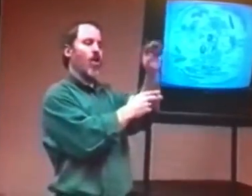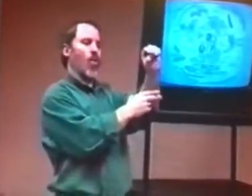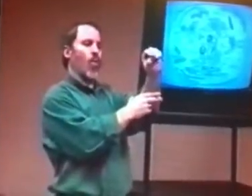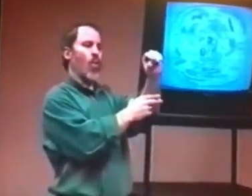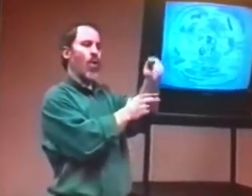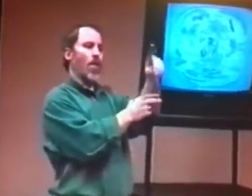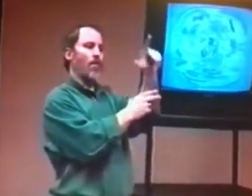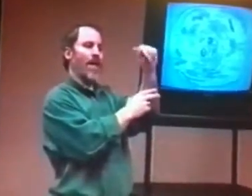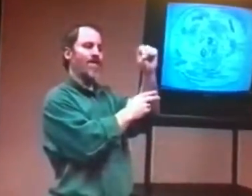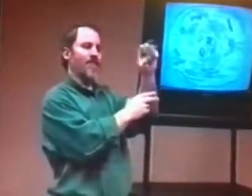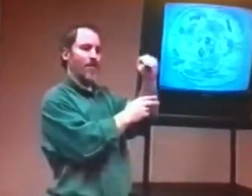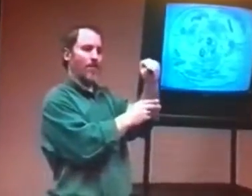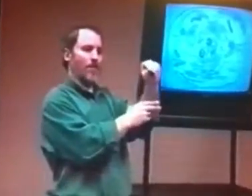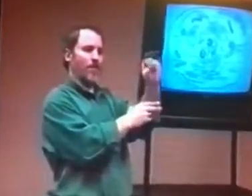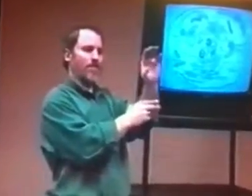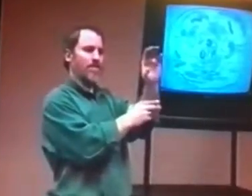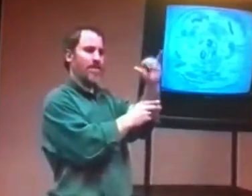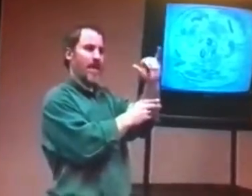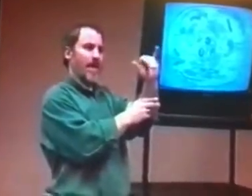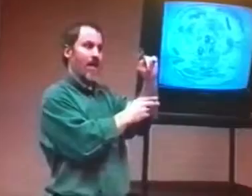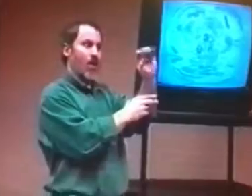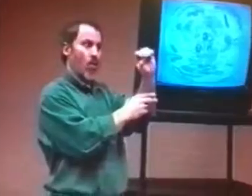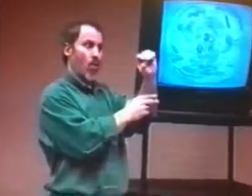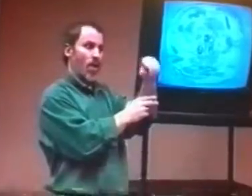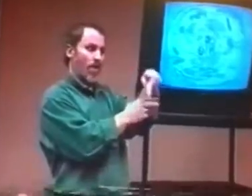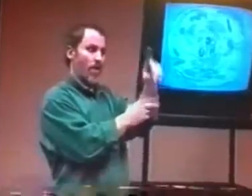is going to be cytoplasm.